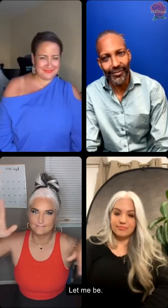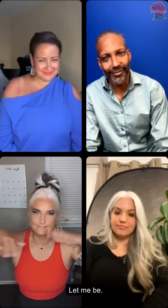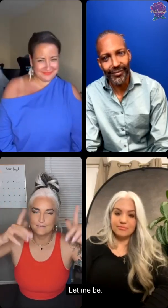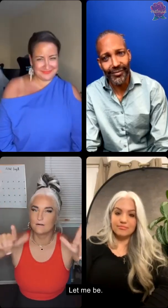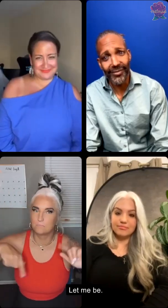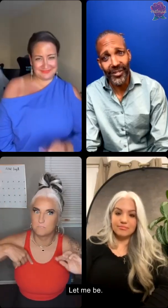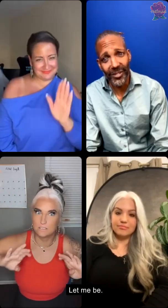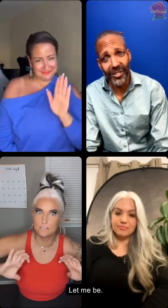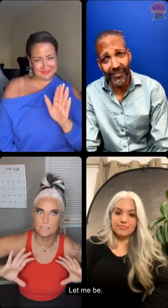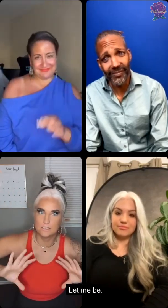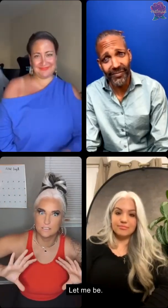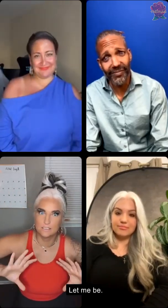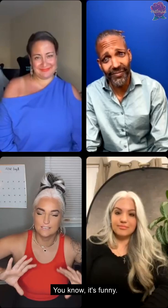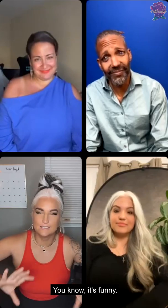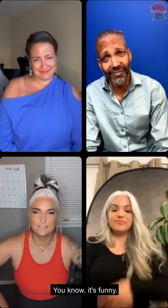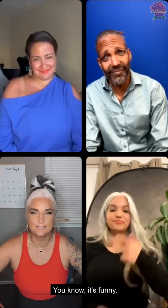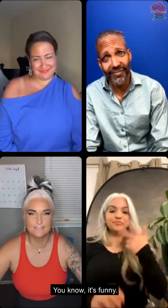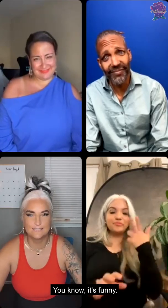Let me be.